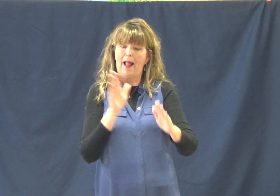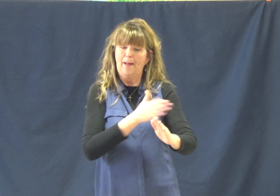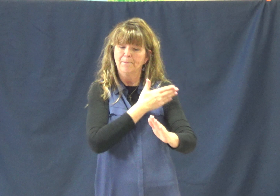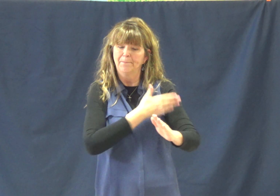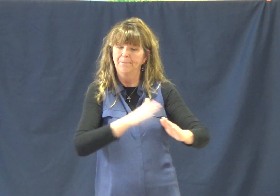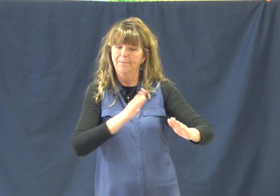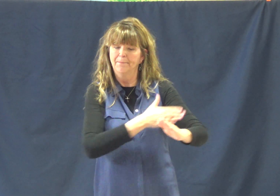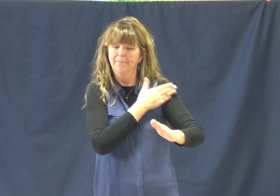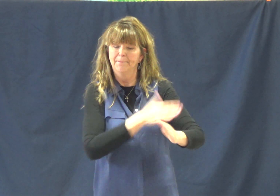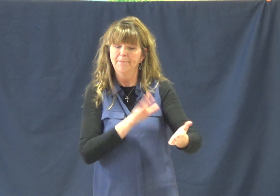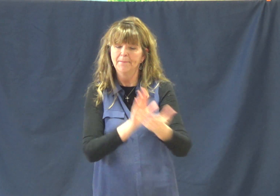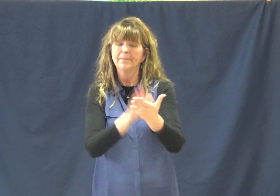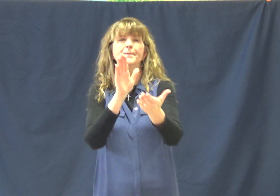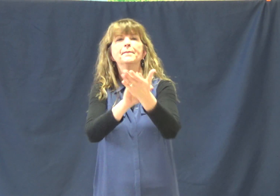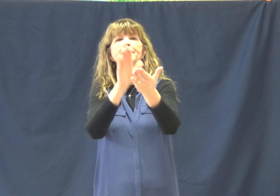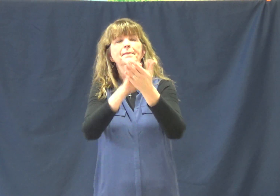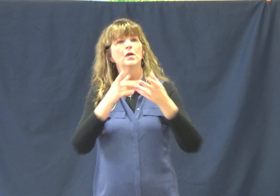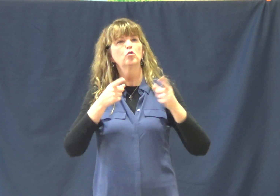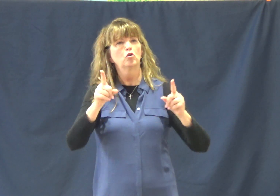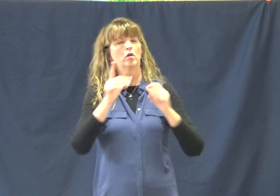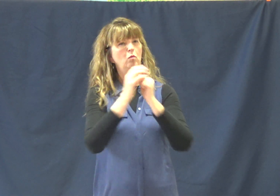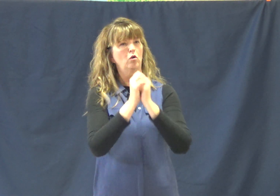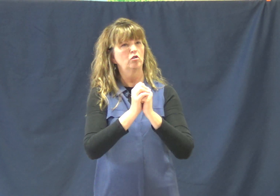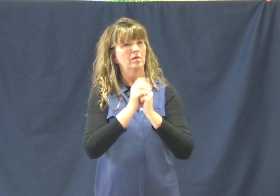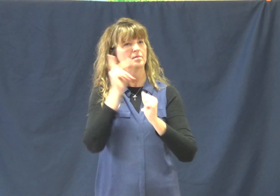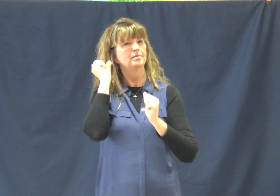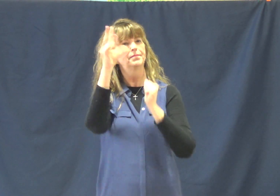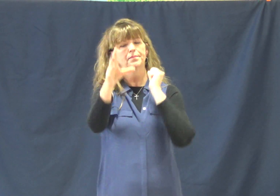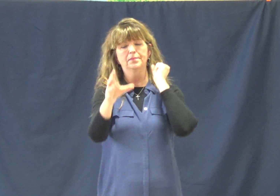A doxology is a short hymn of praise